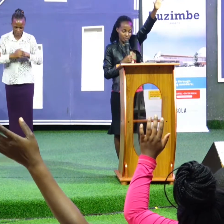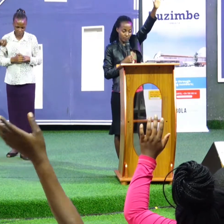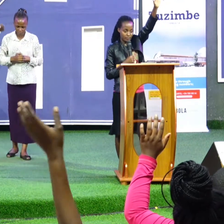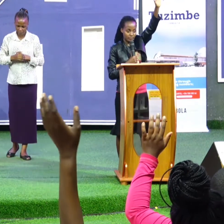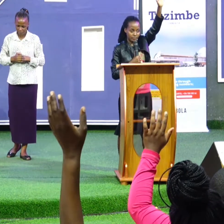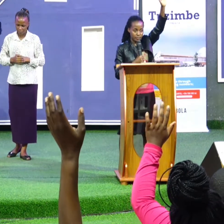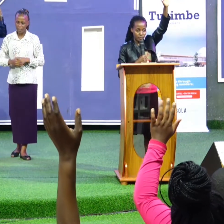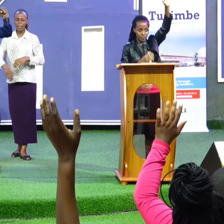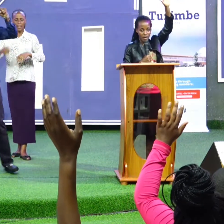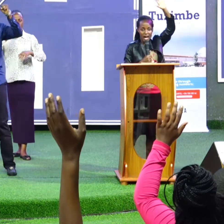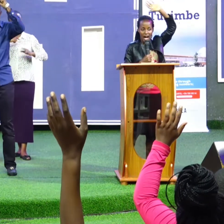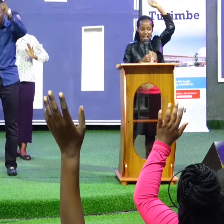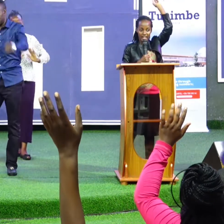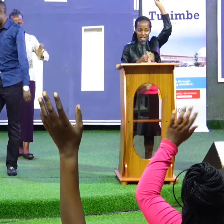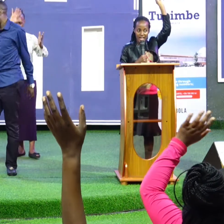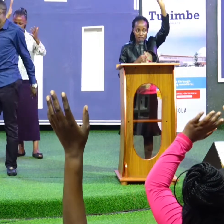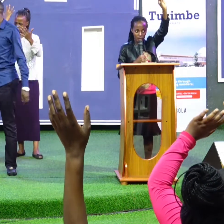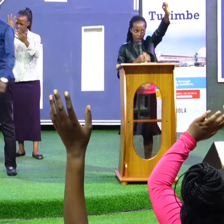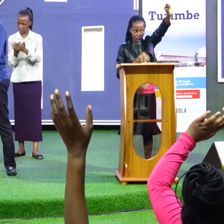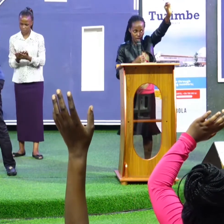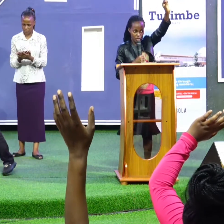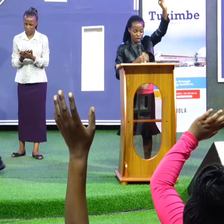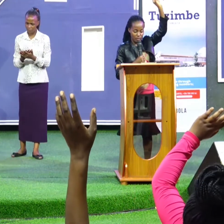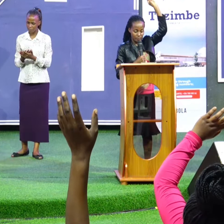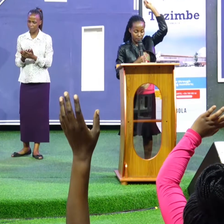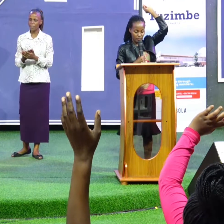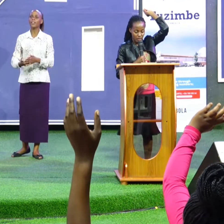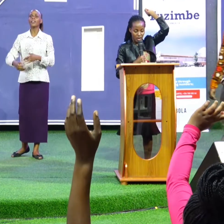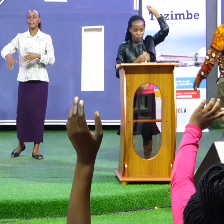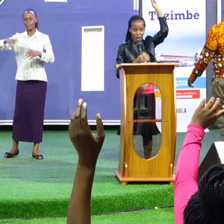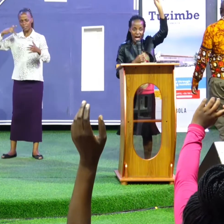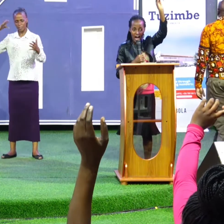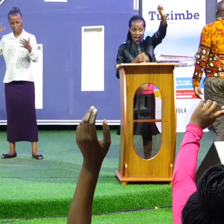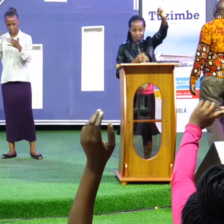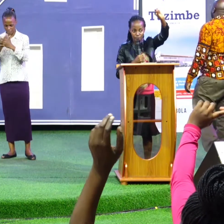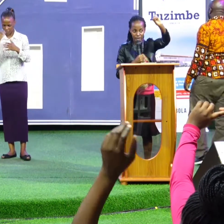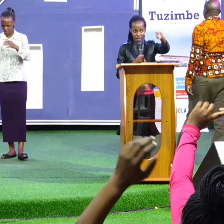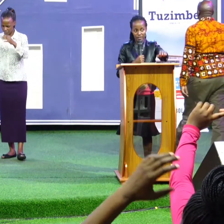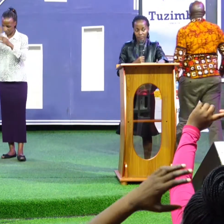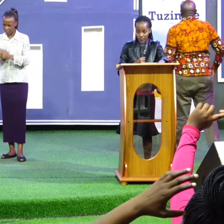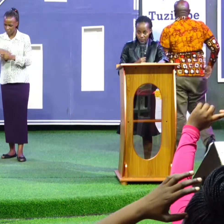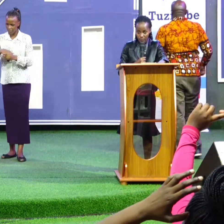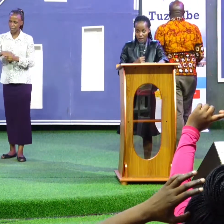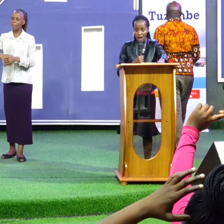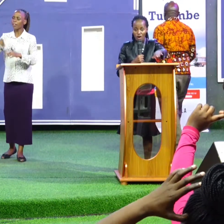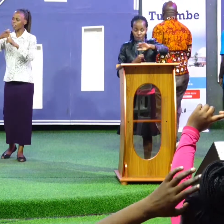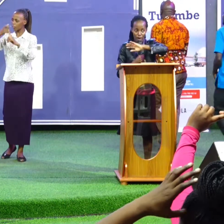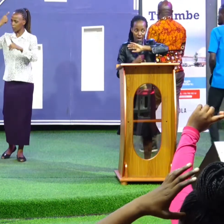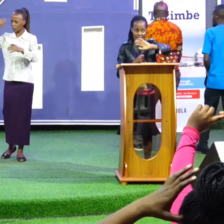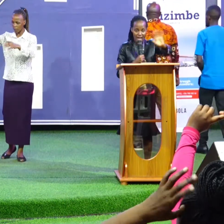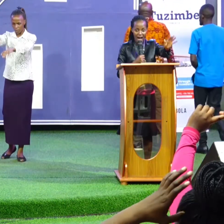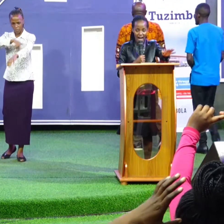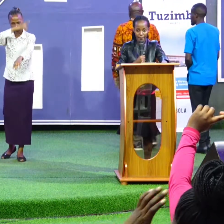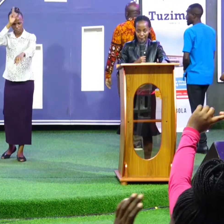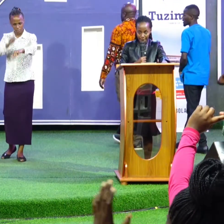tonight I get out of the prison where I have been for